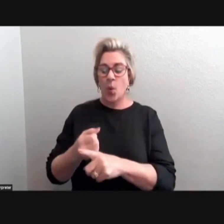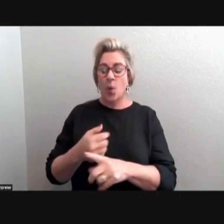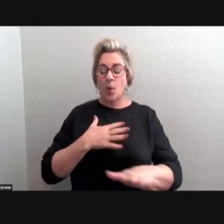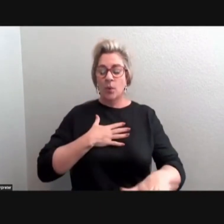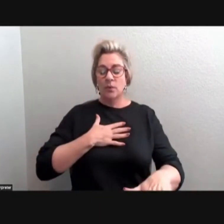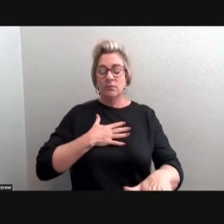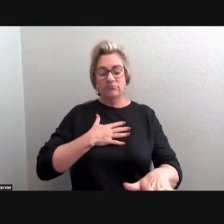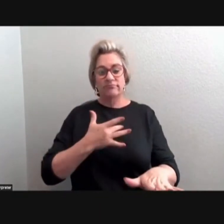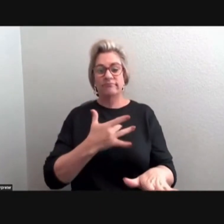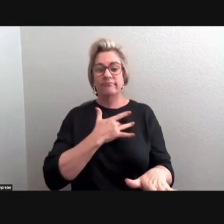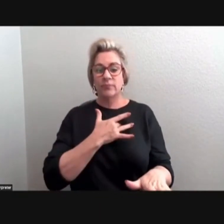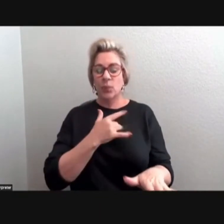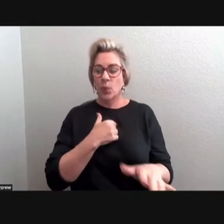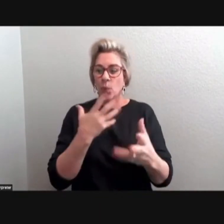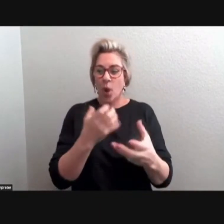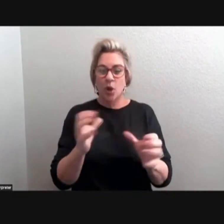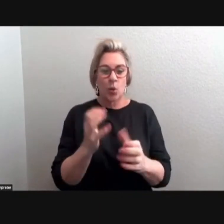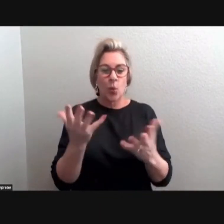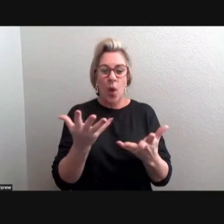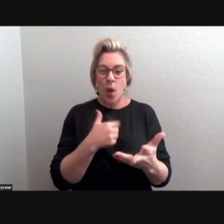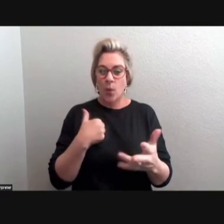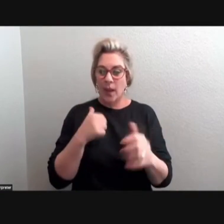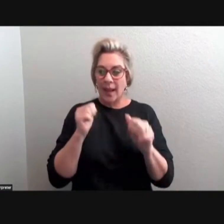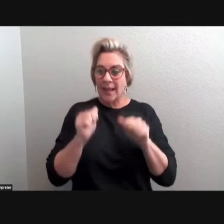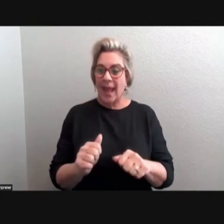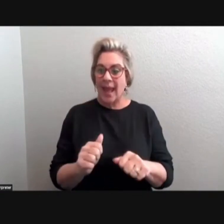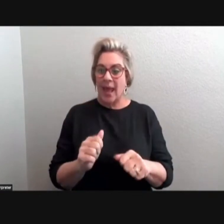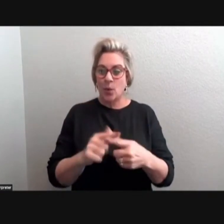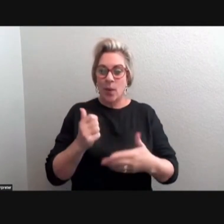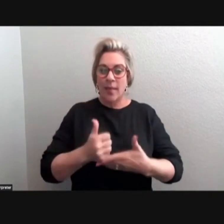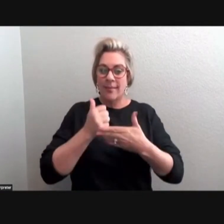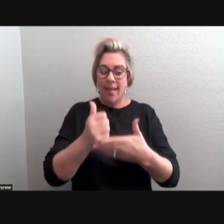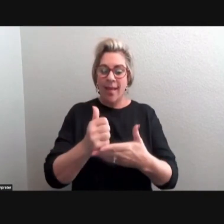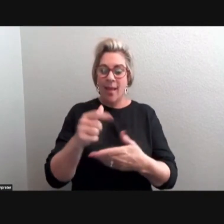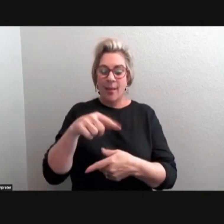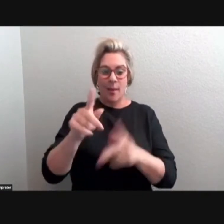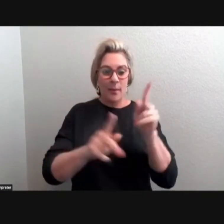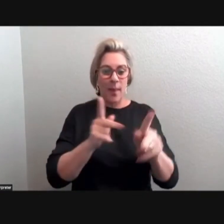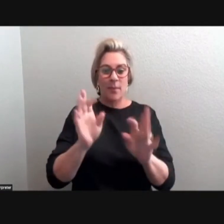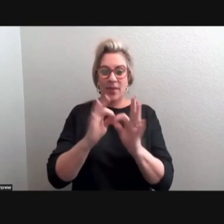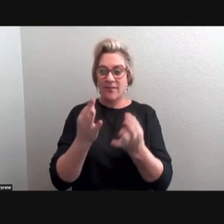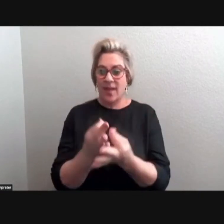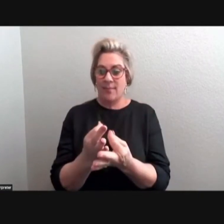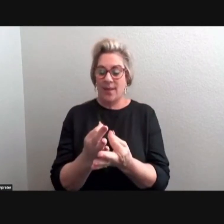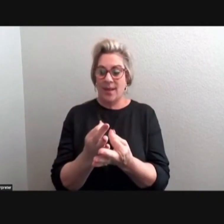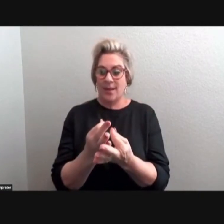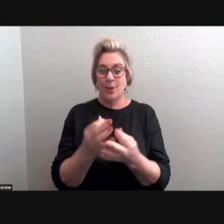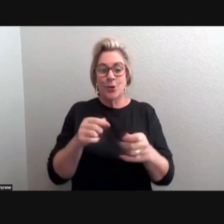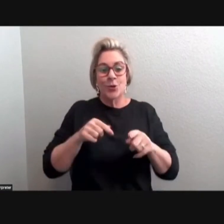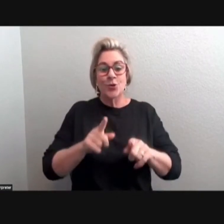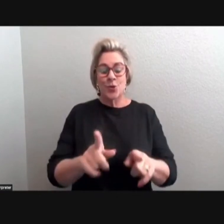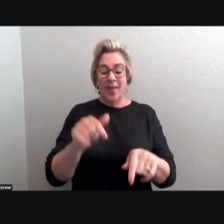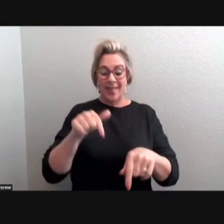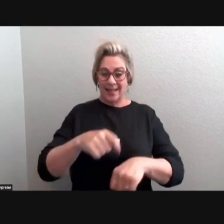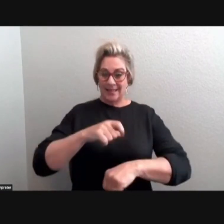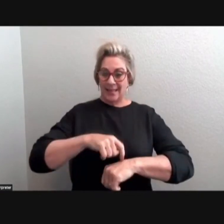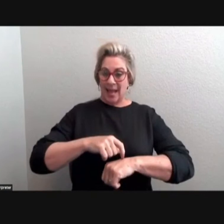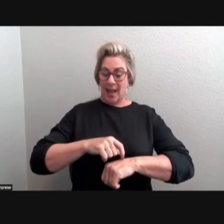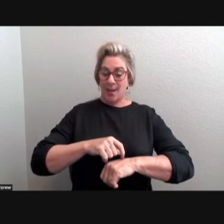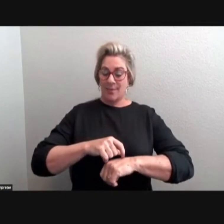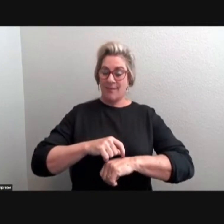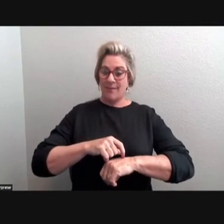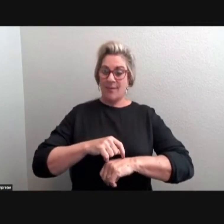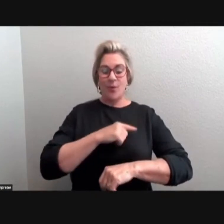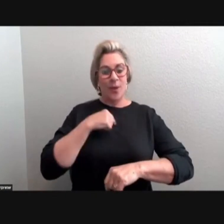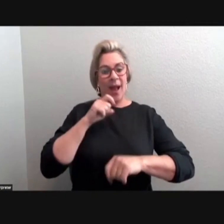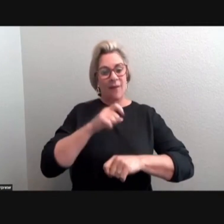deeply moved to do what we could to help these impacted individuals and families. It's in times like these that we must provide for